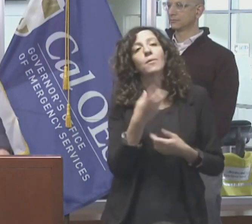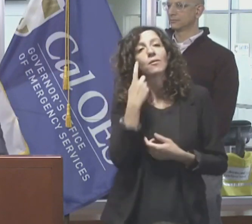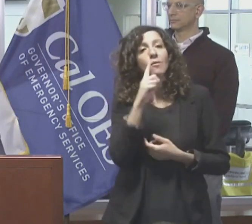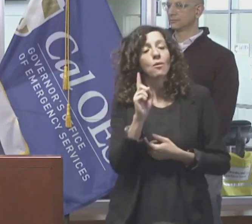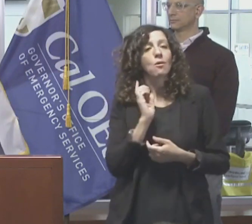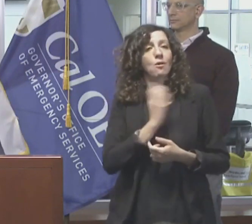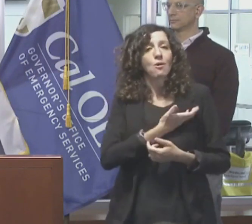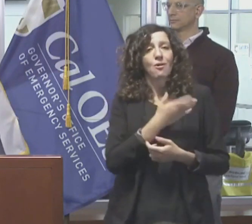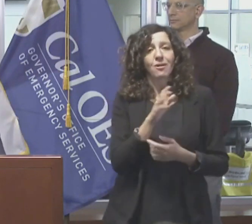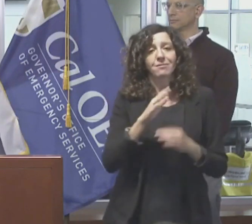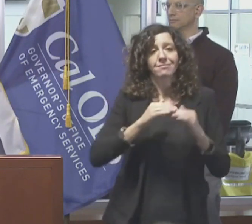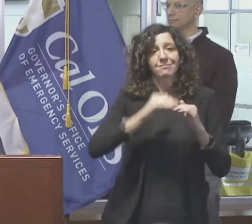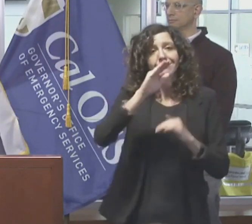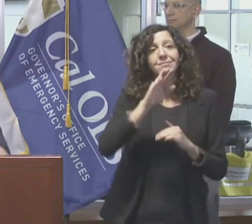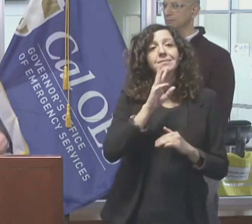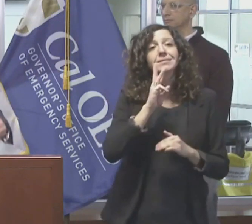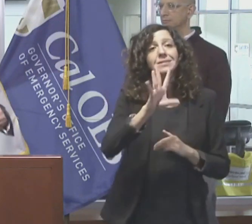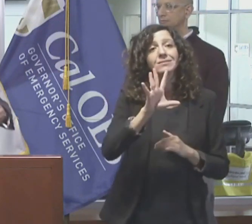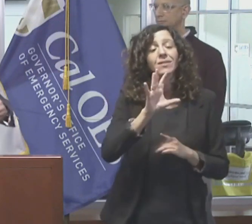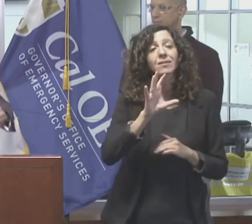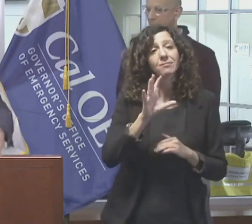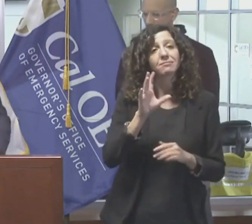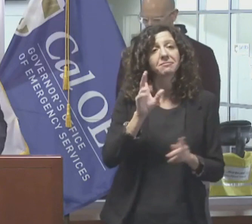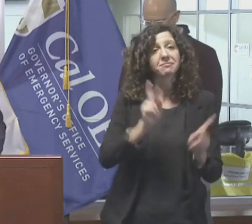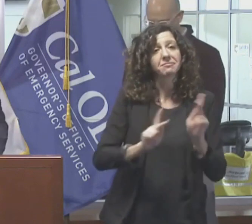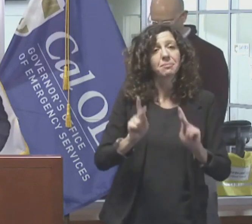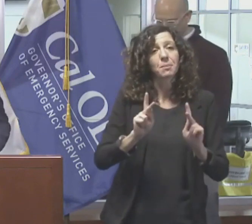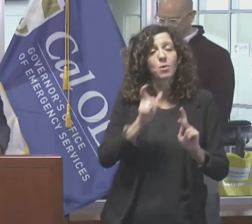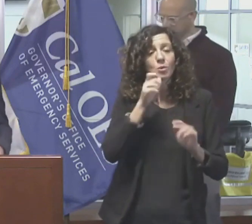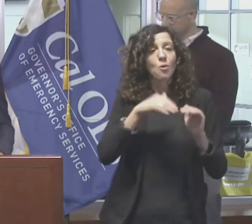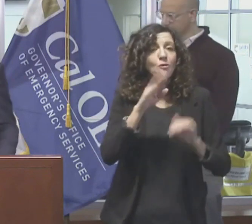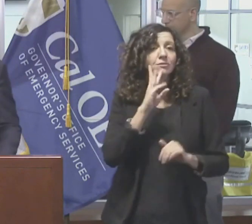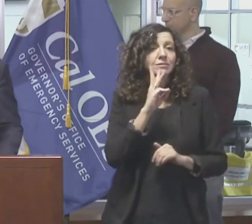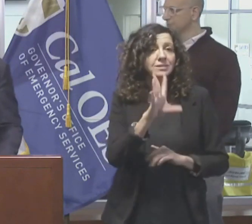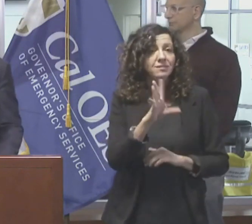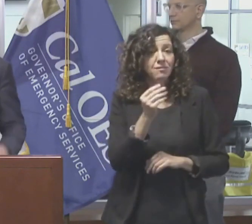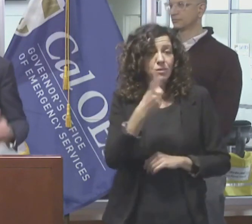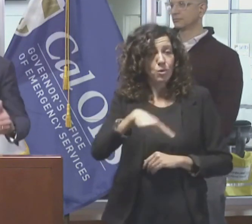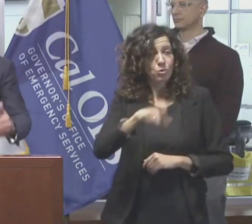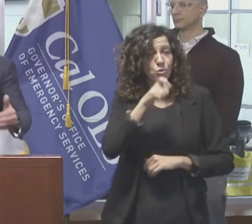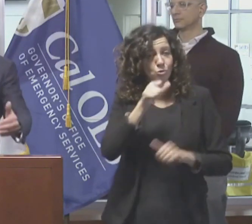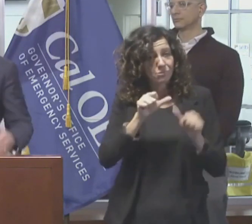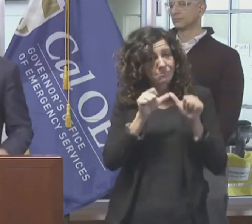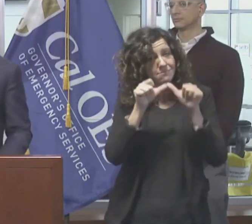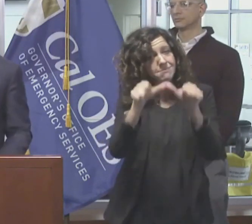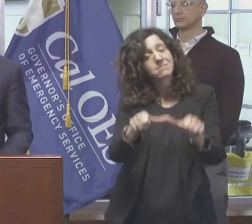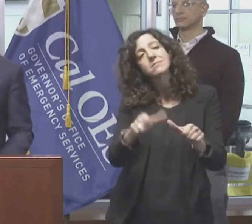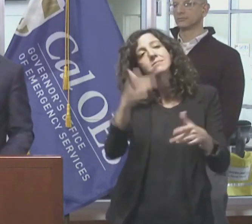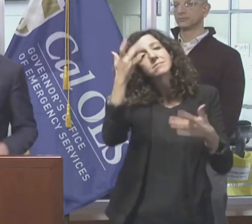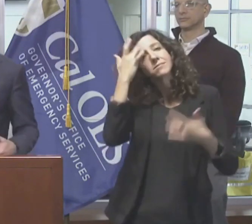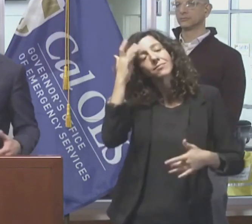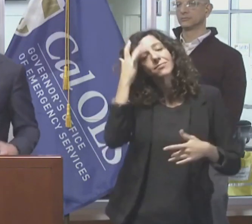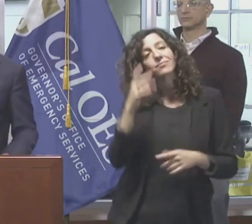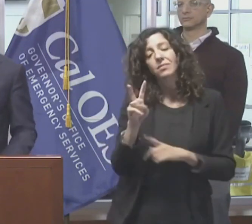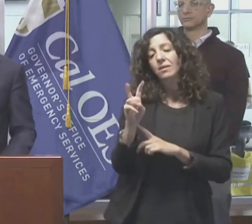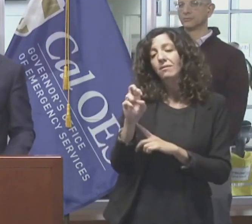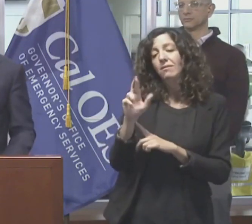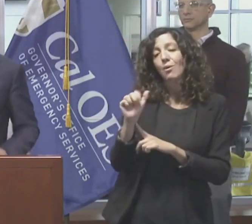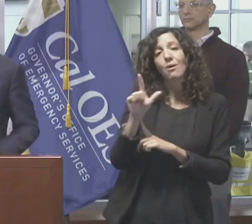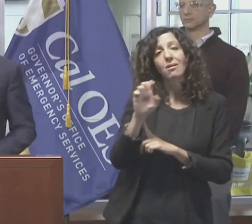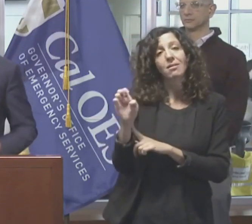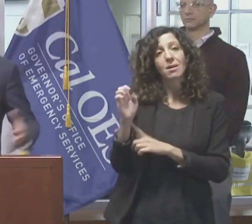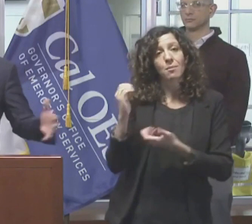our 65 and older population and those with chronic disease, the Verily partnership that we're advancing, which we're